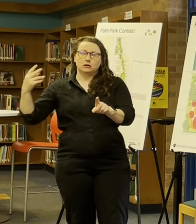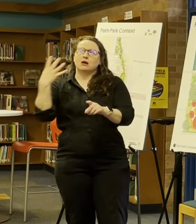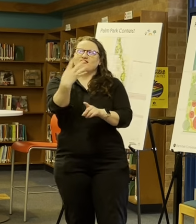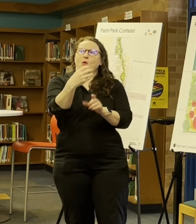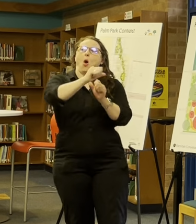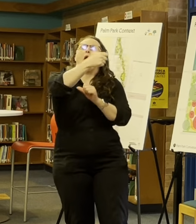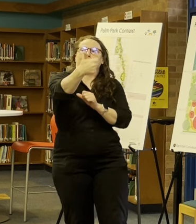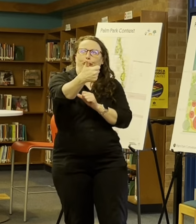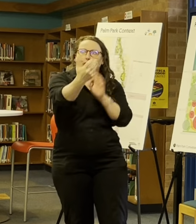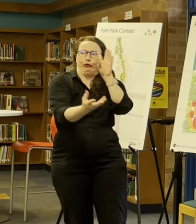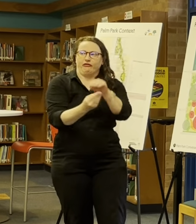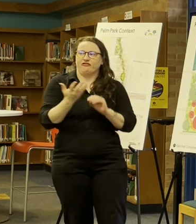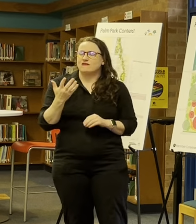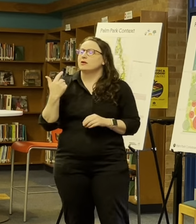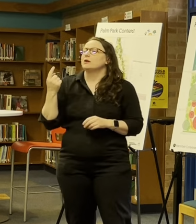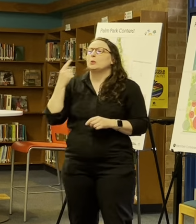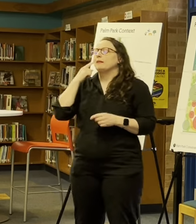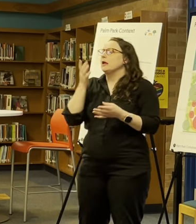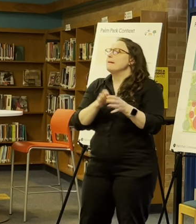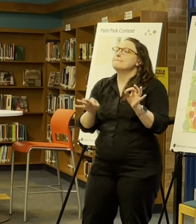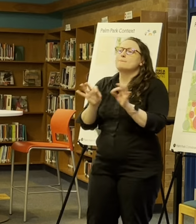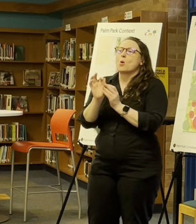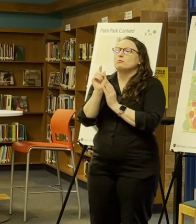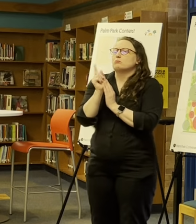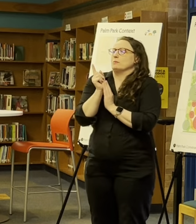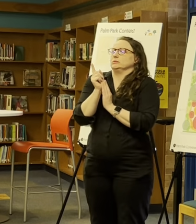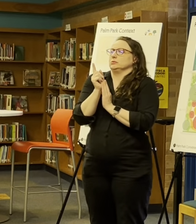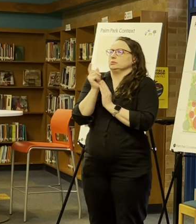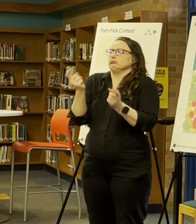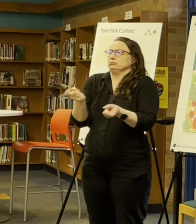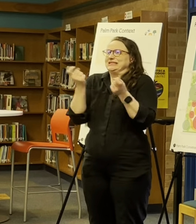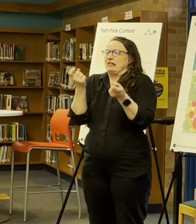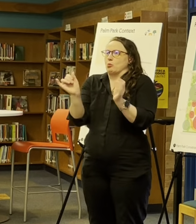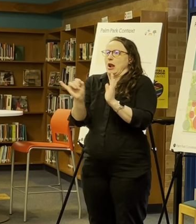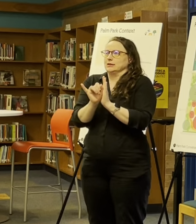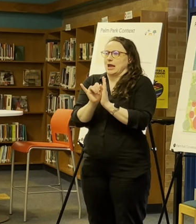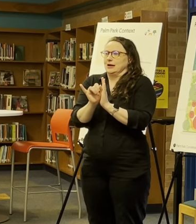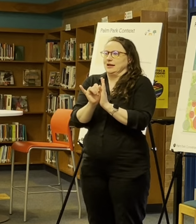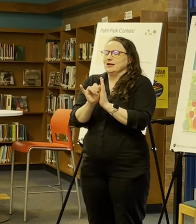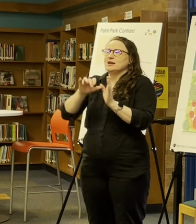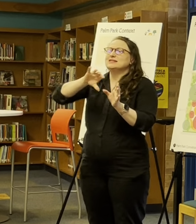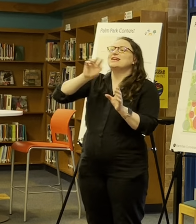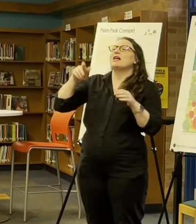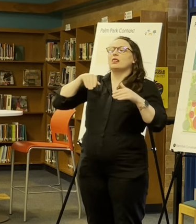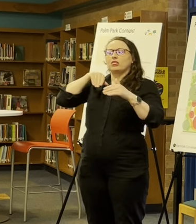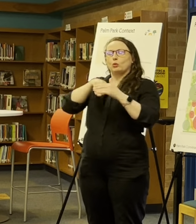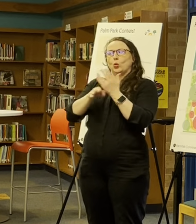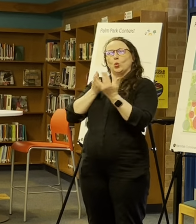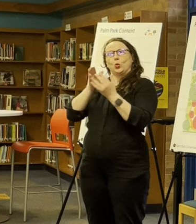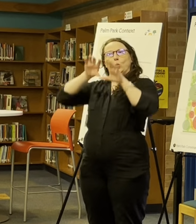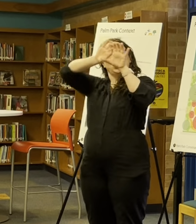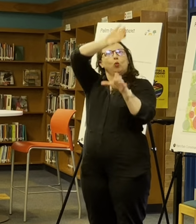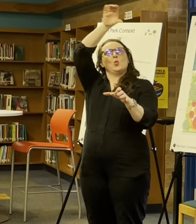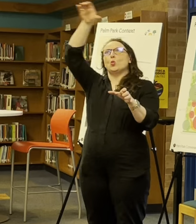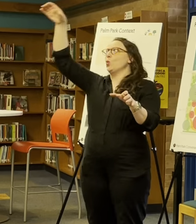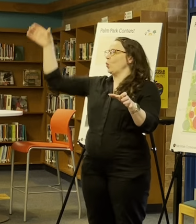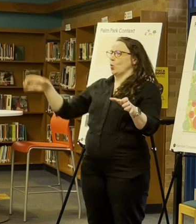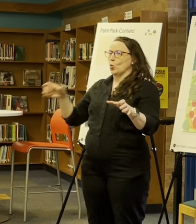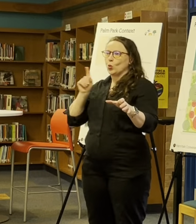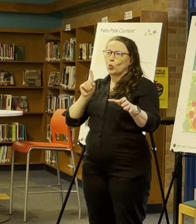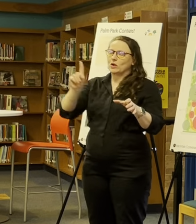important moments to celebrate the identity of the community, because people pass through these thresholds. Instead of just making